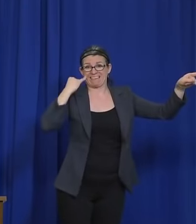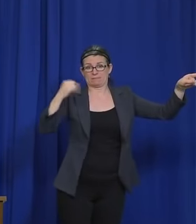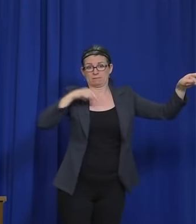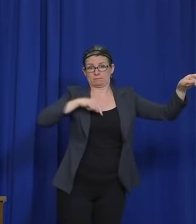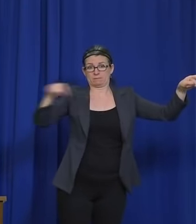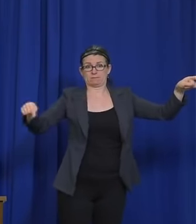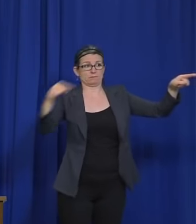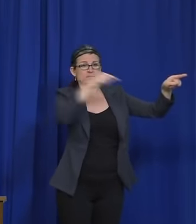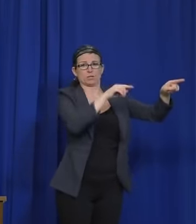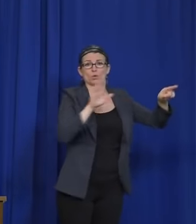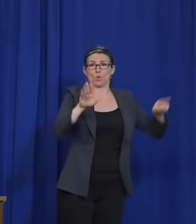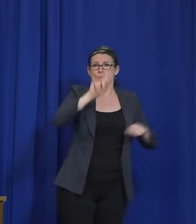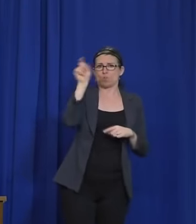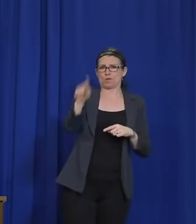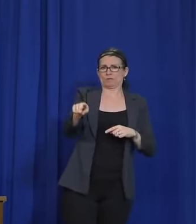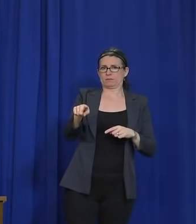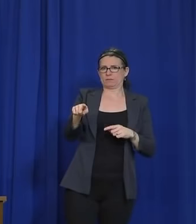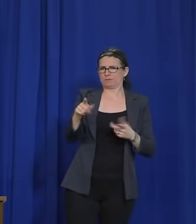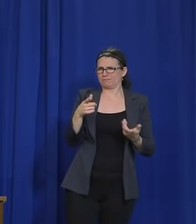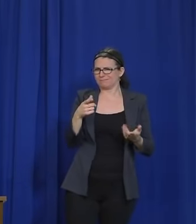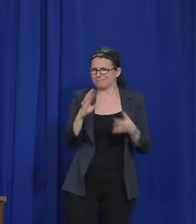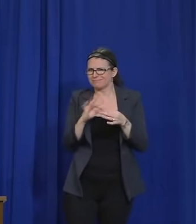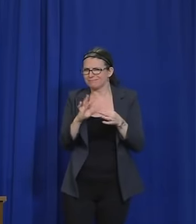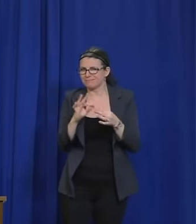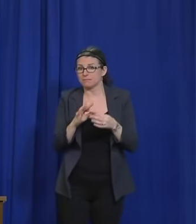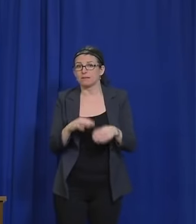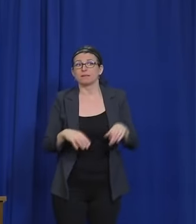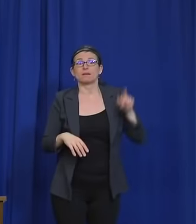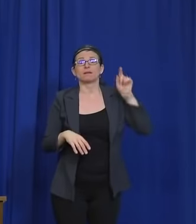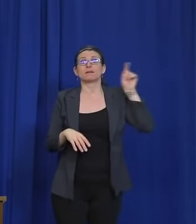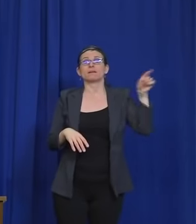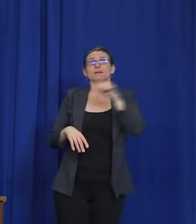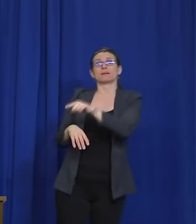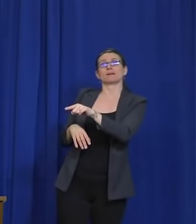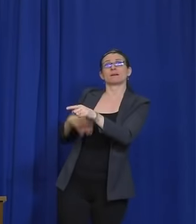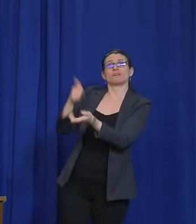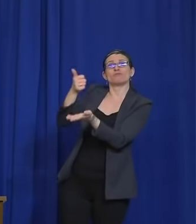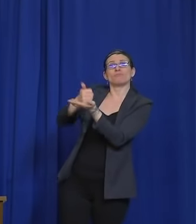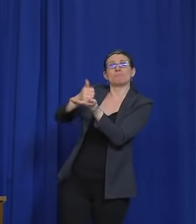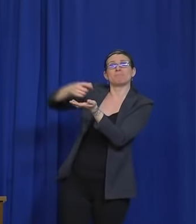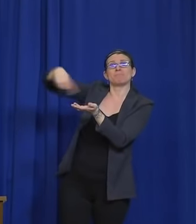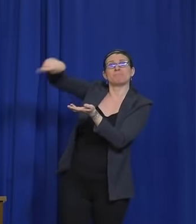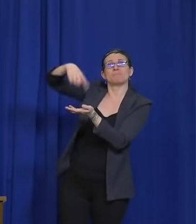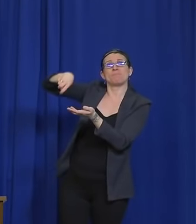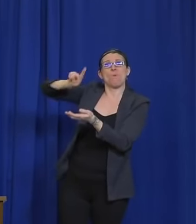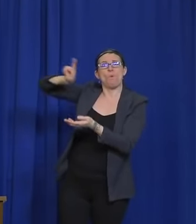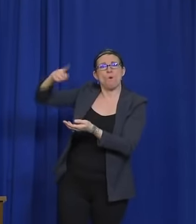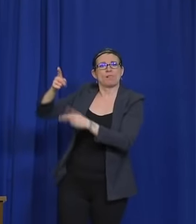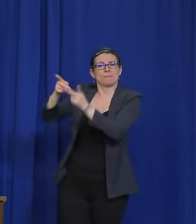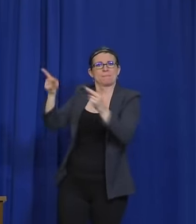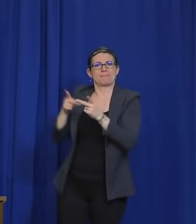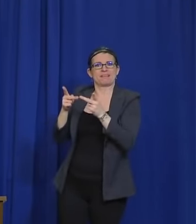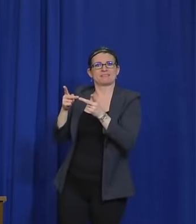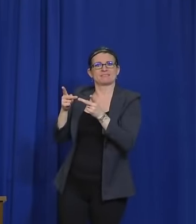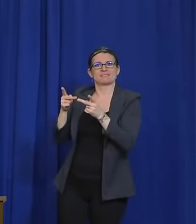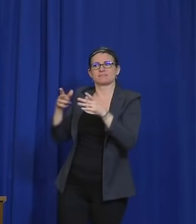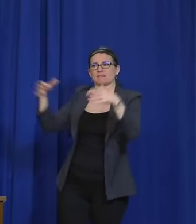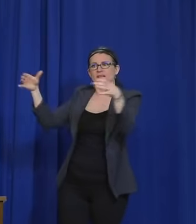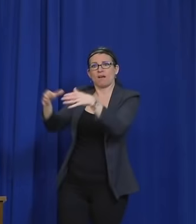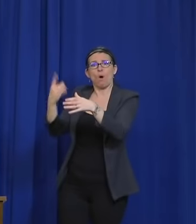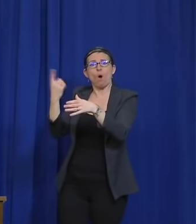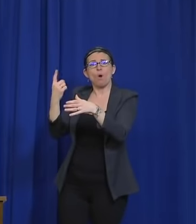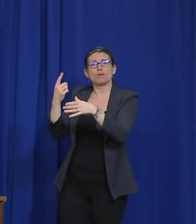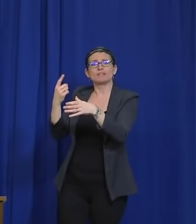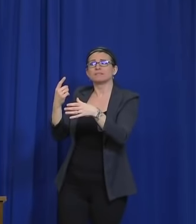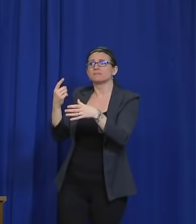And frankly, you look at the federal CDC guidelines that the president has been touting in recent weeks, and it starts out by saying